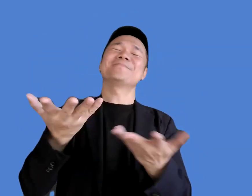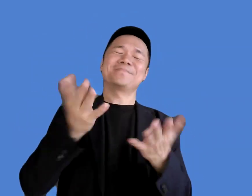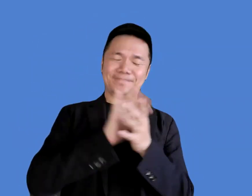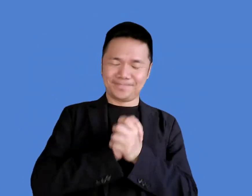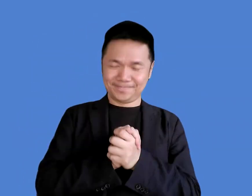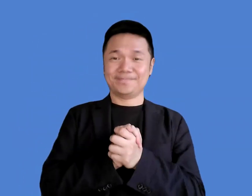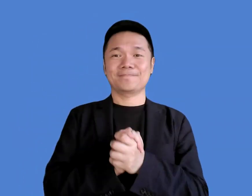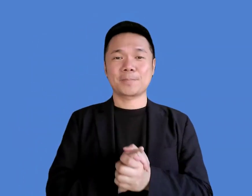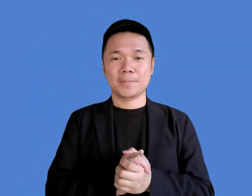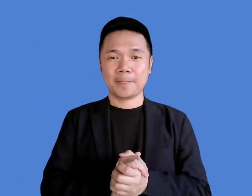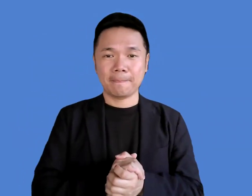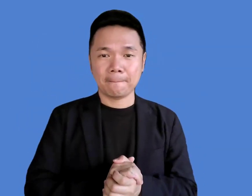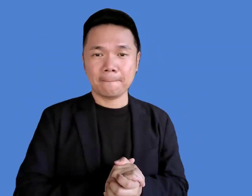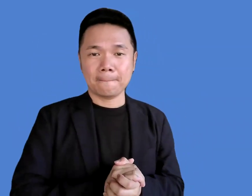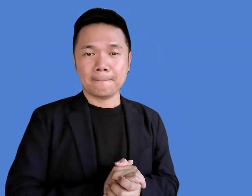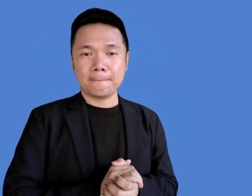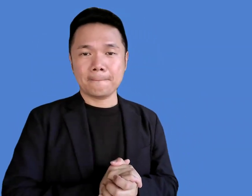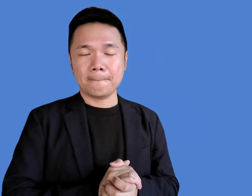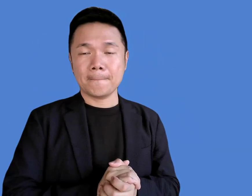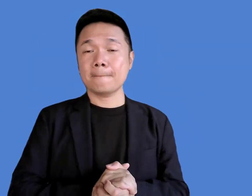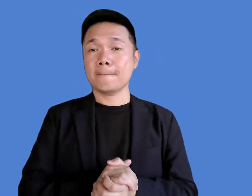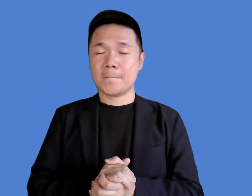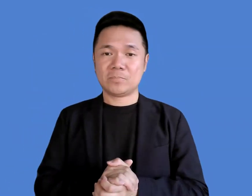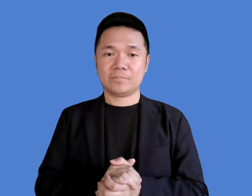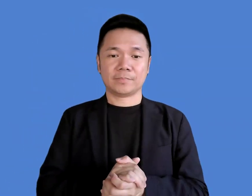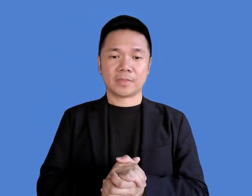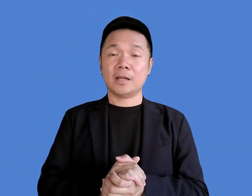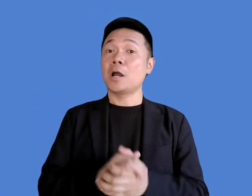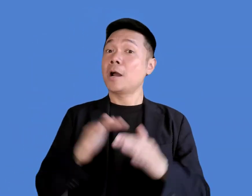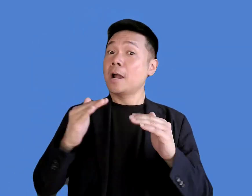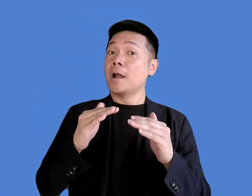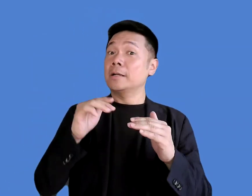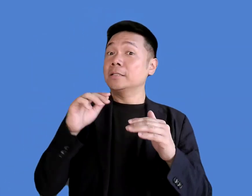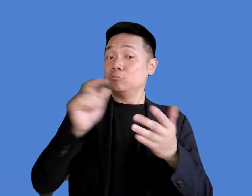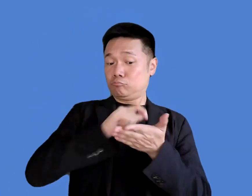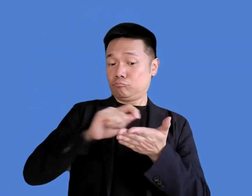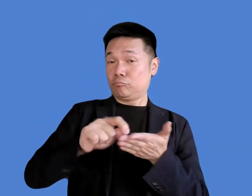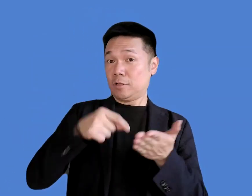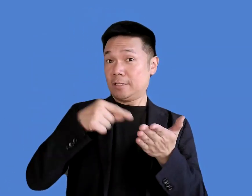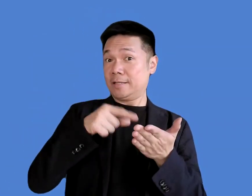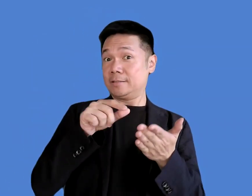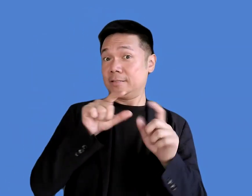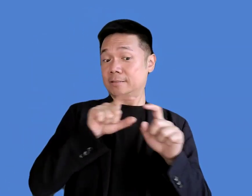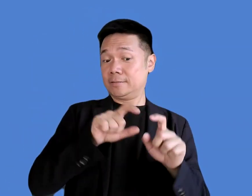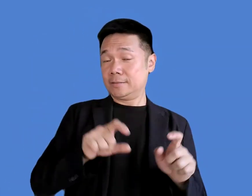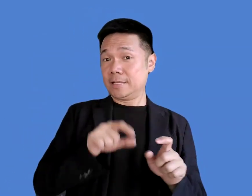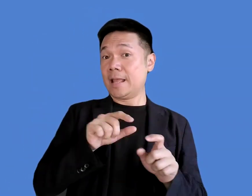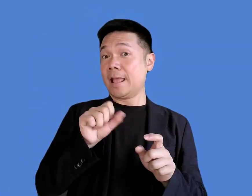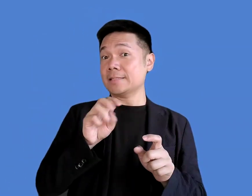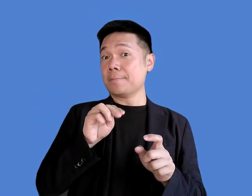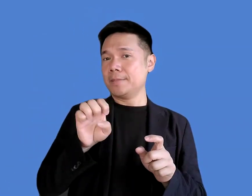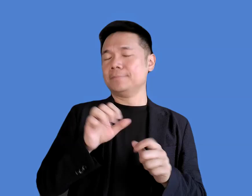know, a large portion of our web's signatories are SMEs, and more than half, in